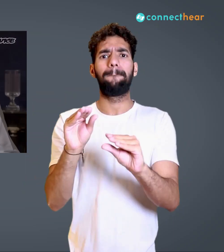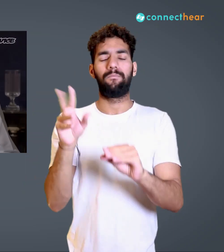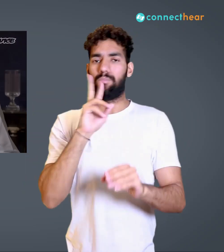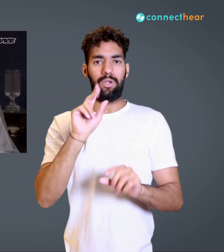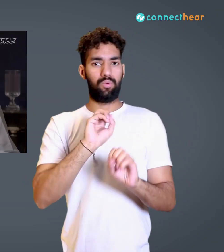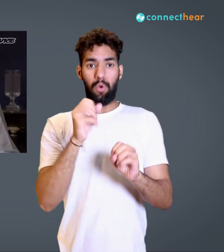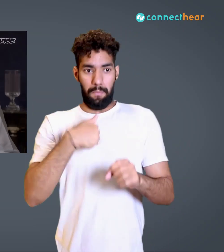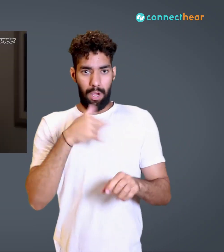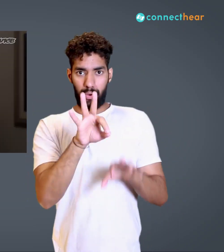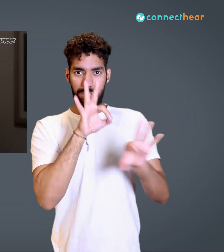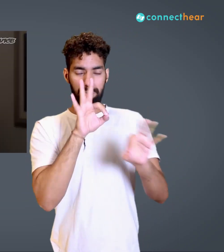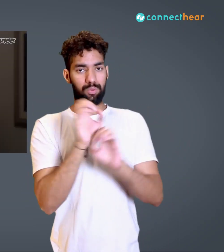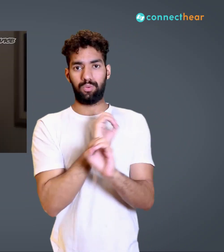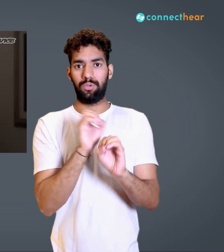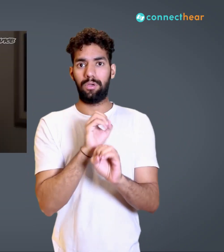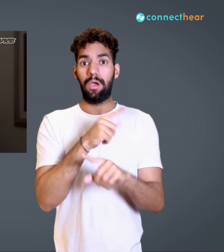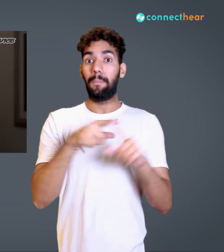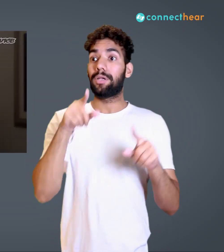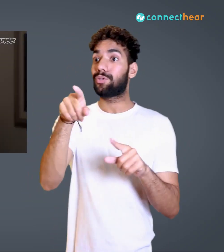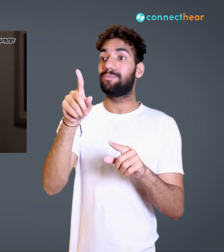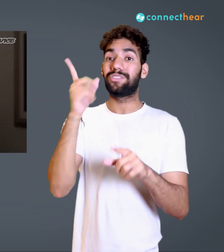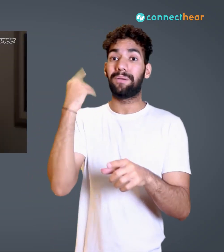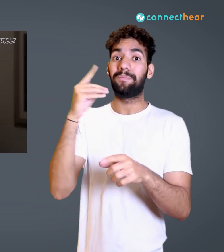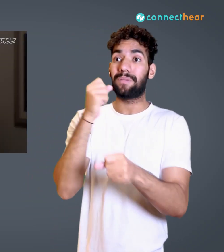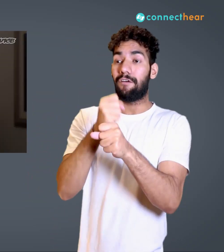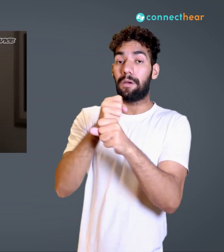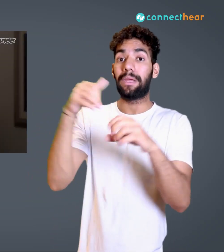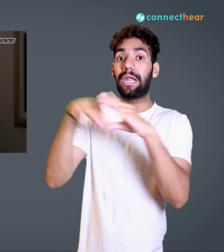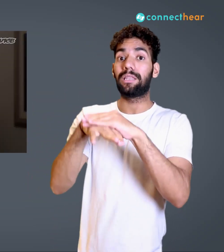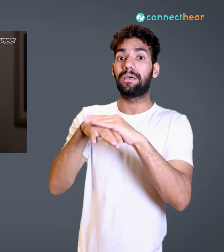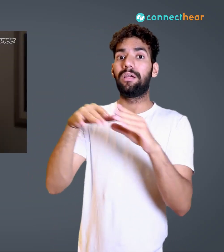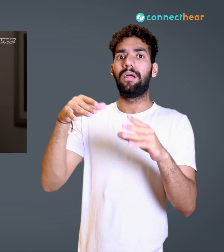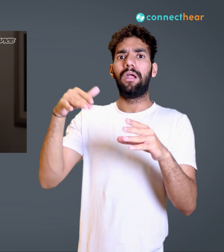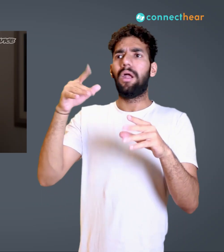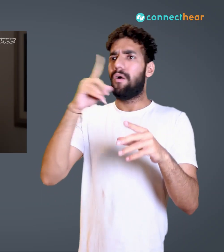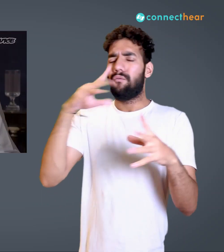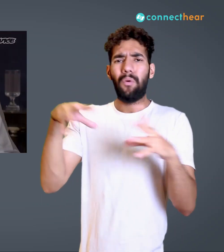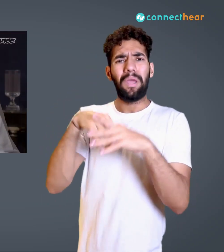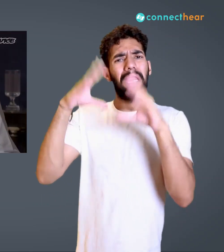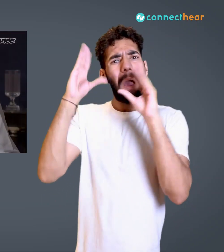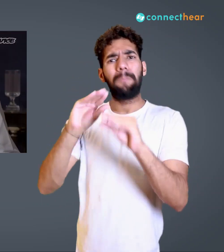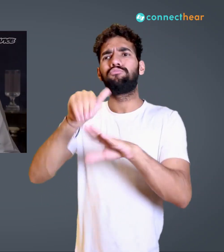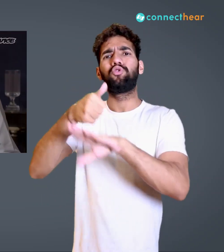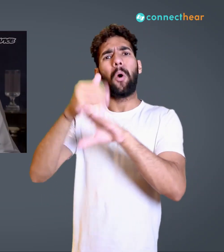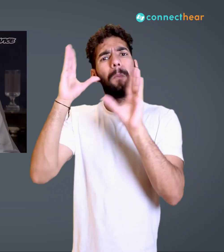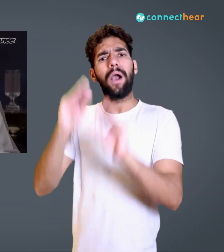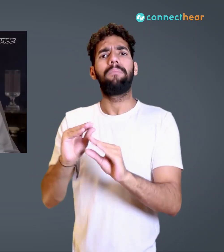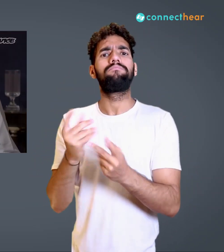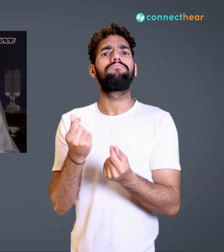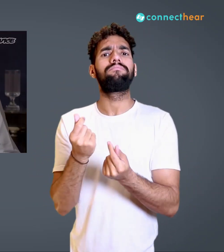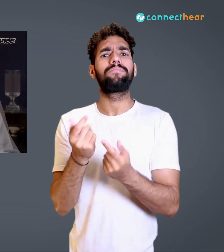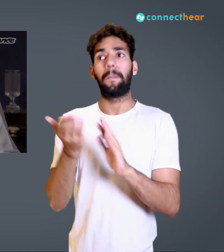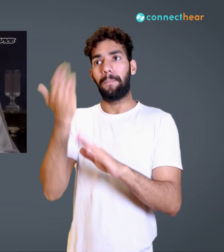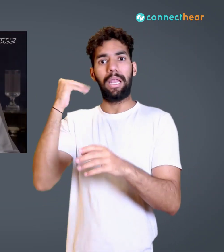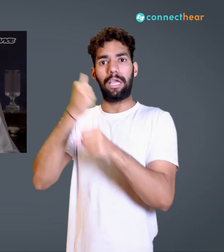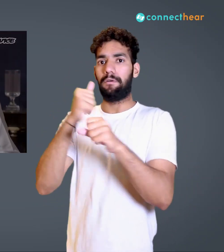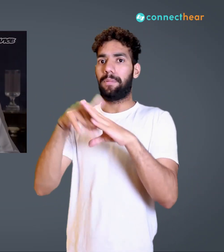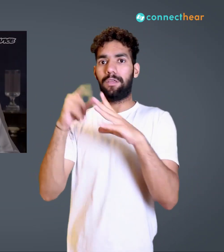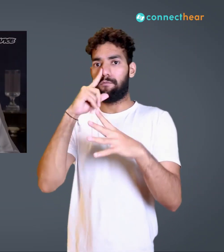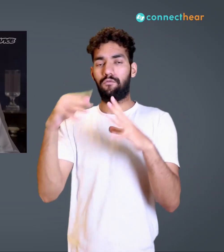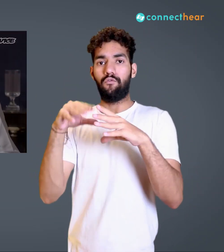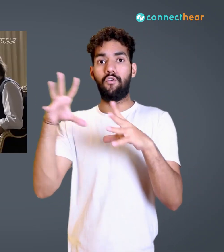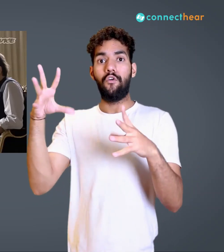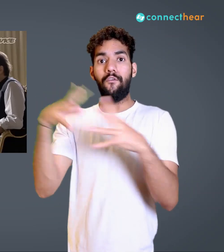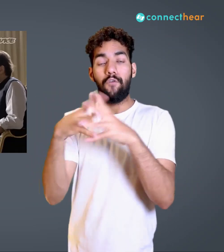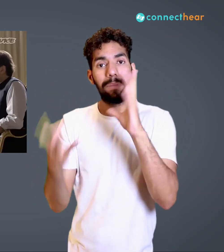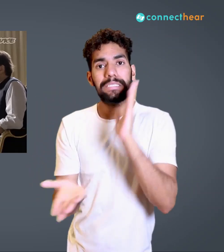it's a merit system. You had one of the worst records of female representation over the last few governments. Yeah, but look, you want a system of